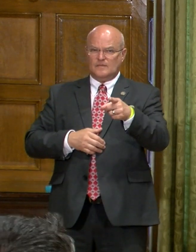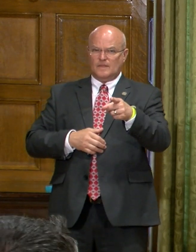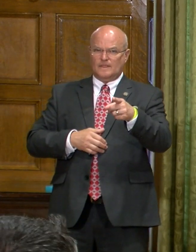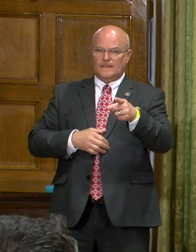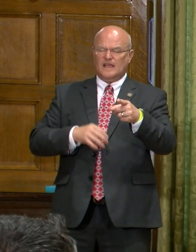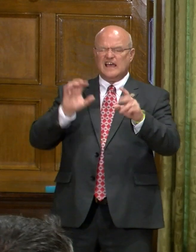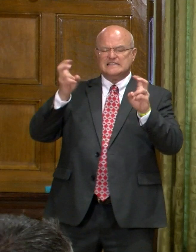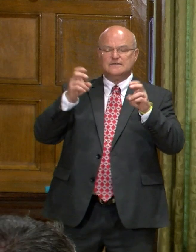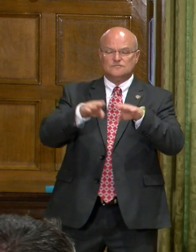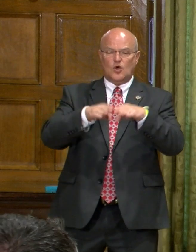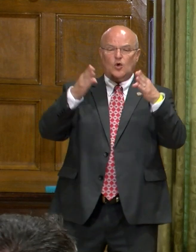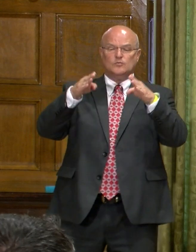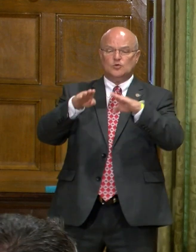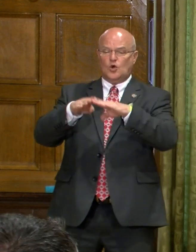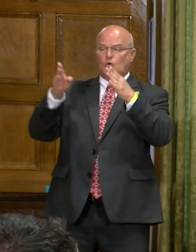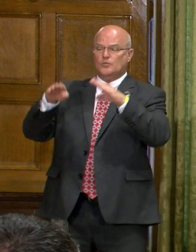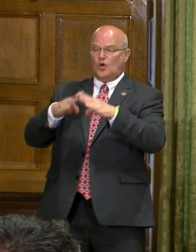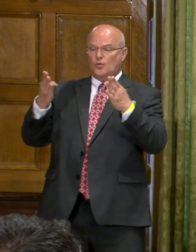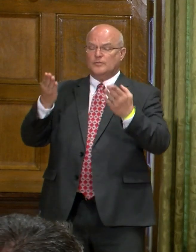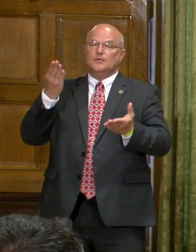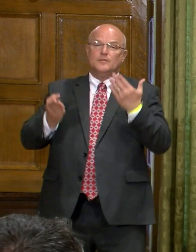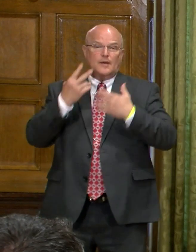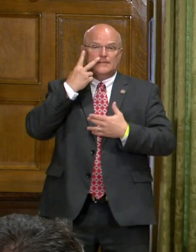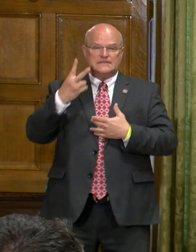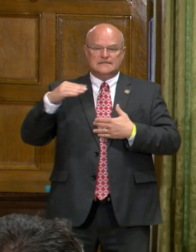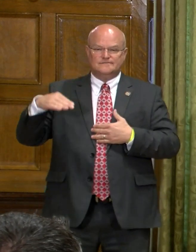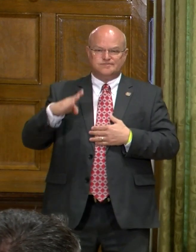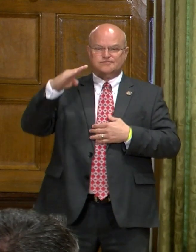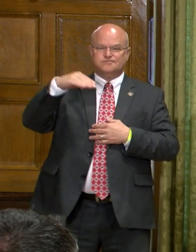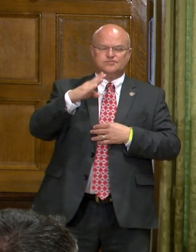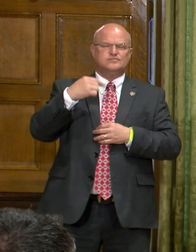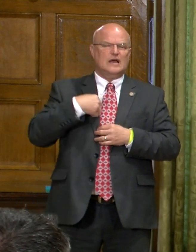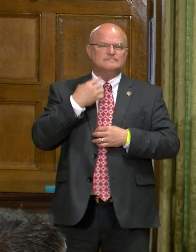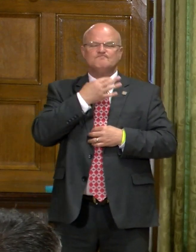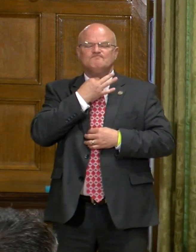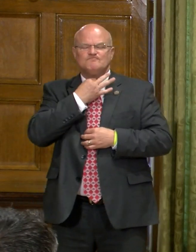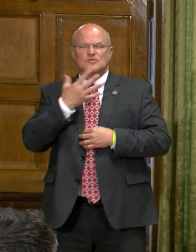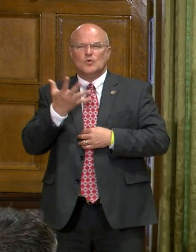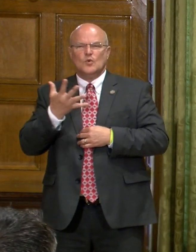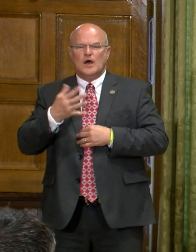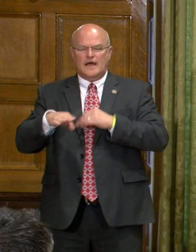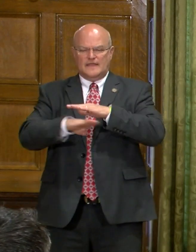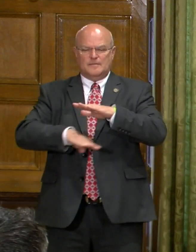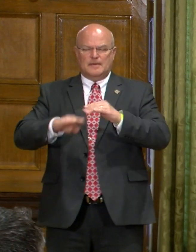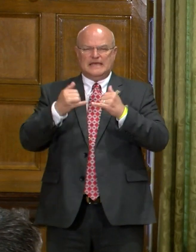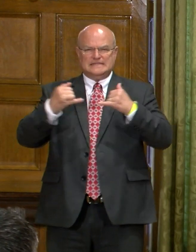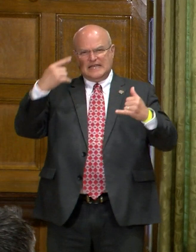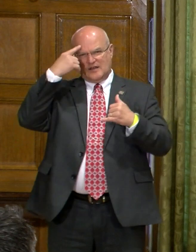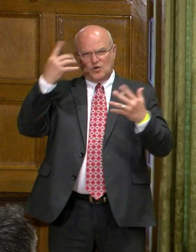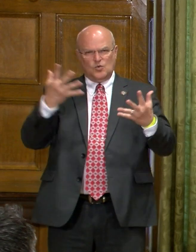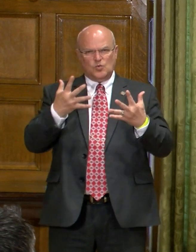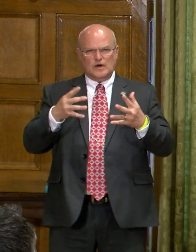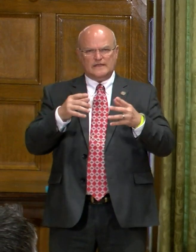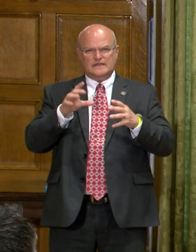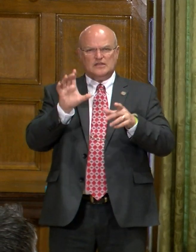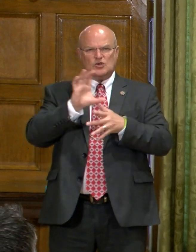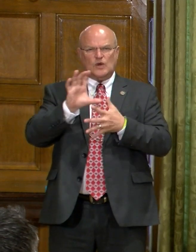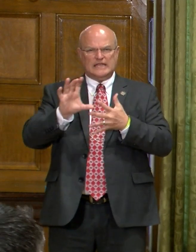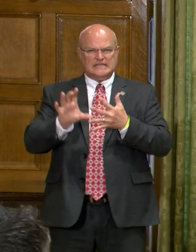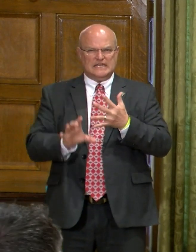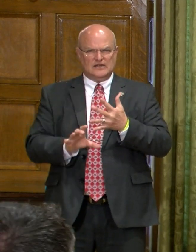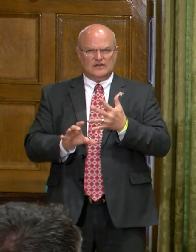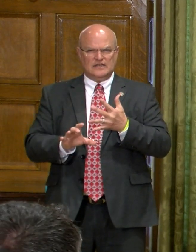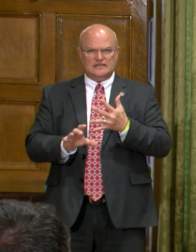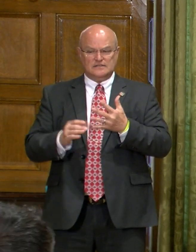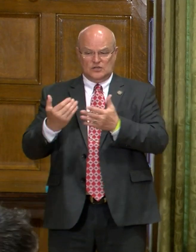are reopening, though. You're bound to see some flare-ups. I just wonder what the baseline, or what's the certain